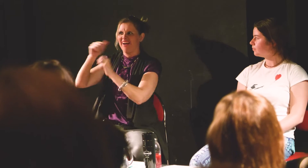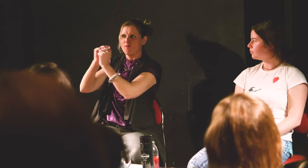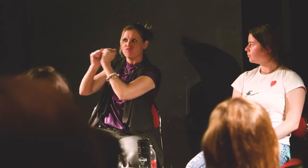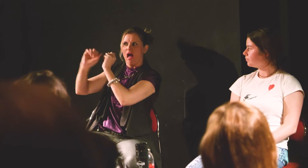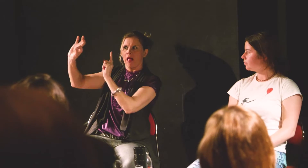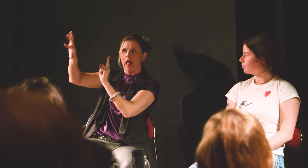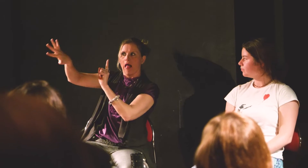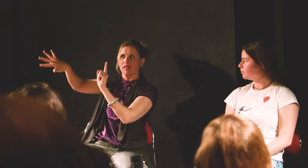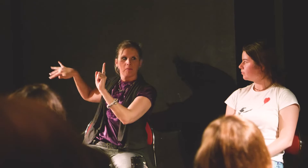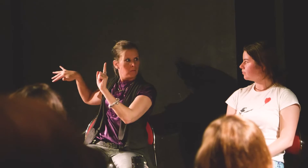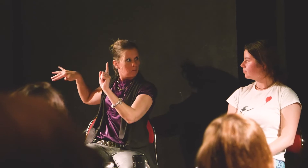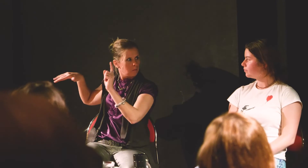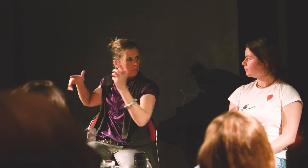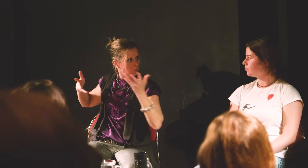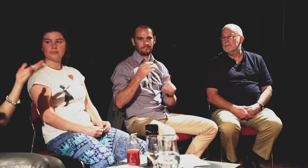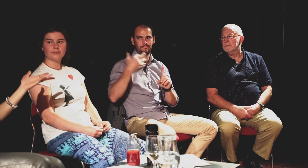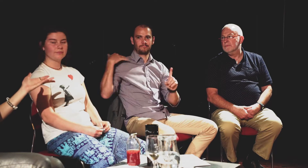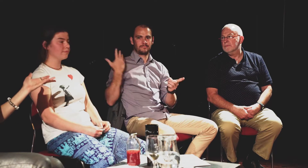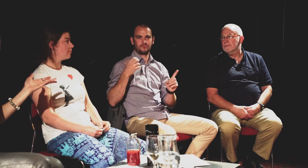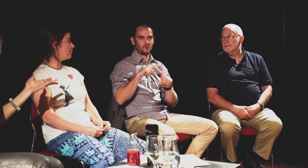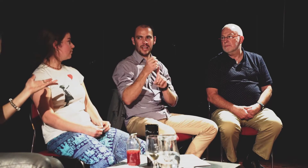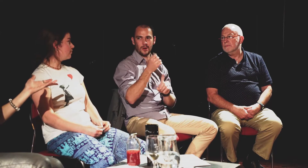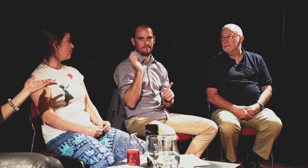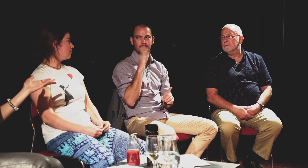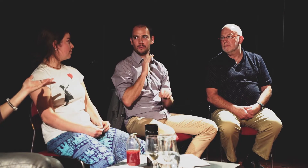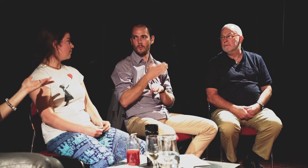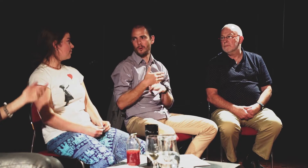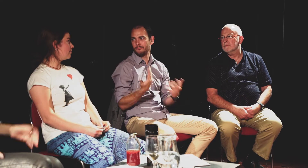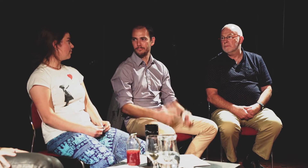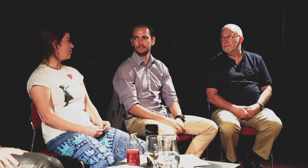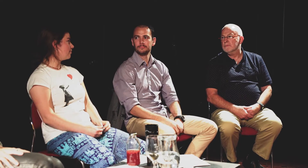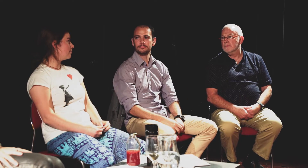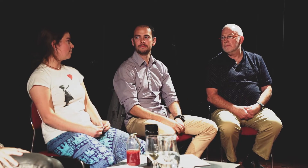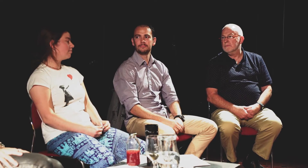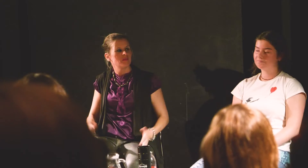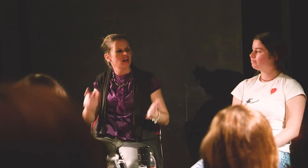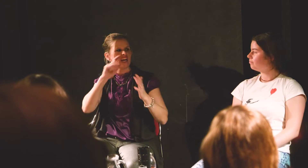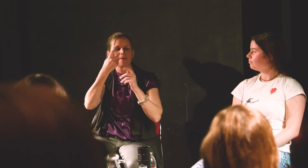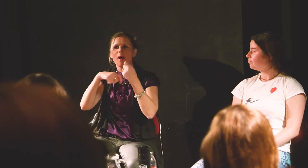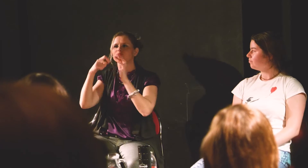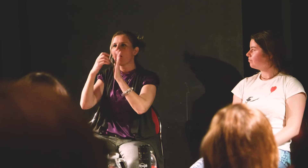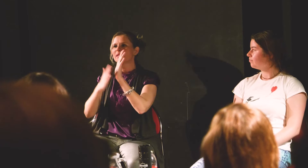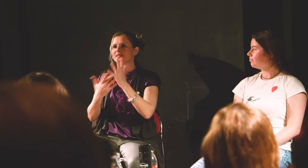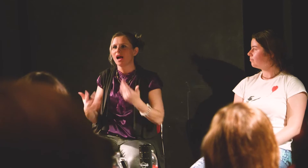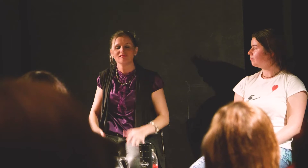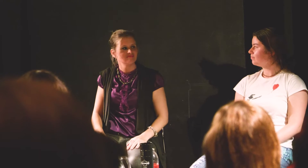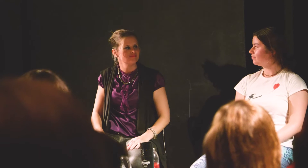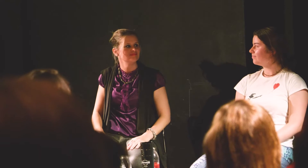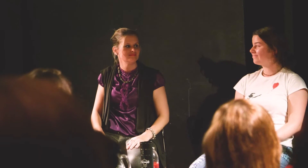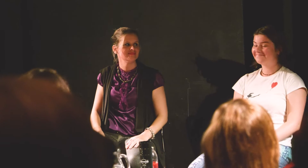have that relationship. And if you didn't have that family member there, then what? You know, I tried to catch up and sometimes I'd miss out. Then you wouldn't be able